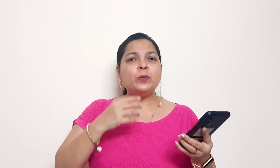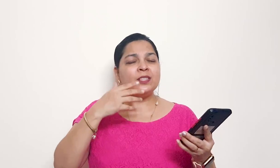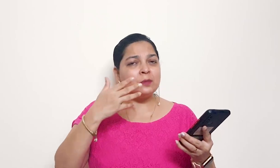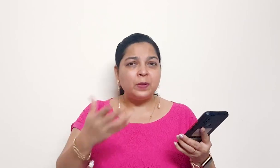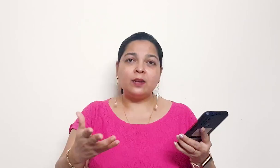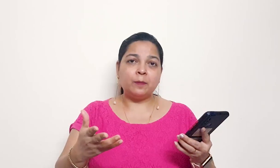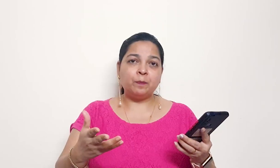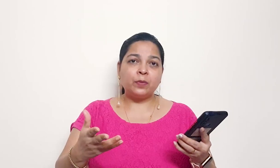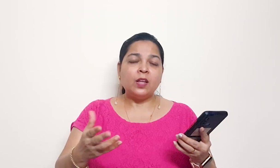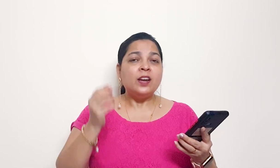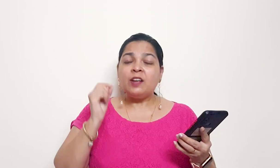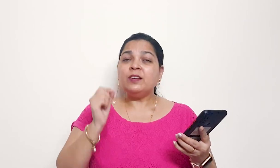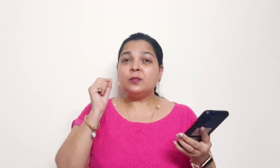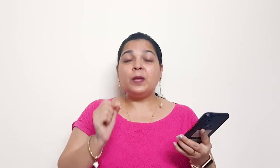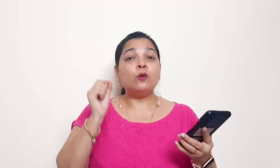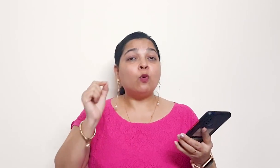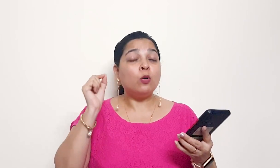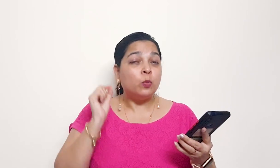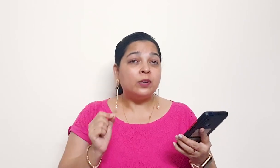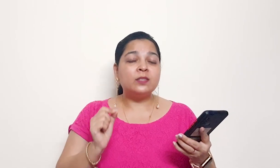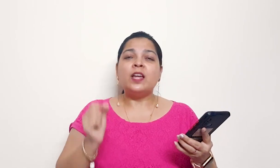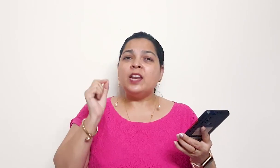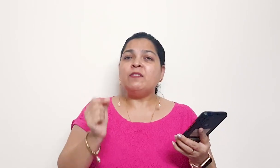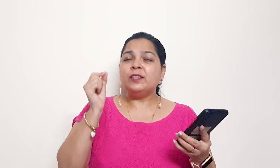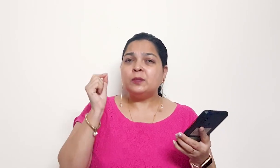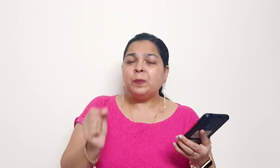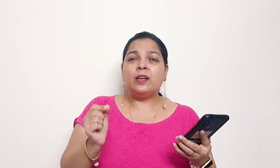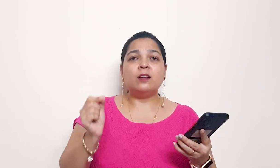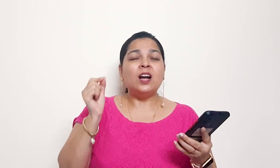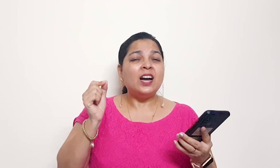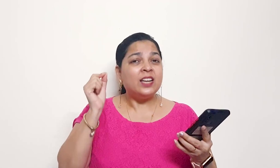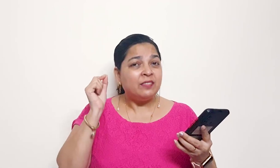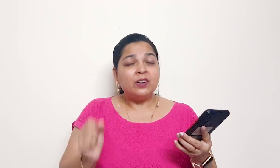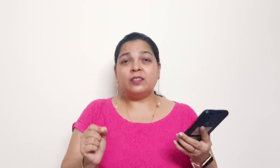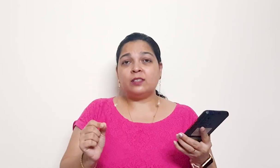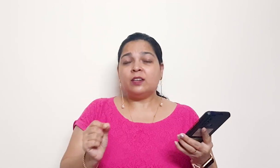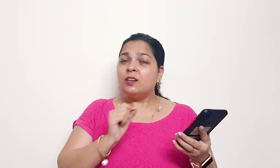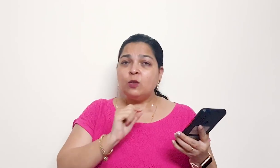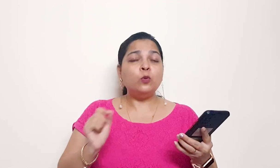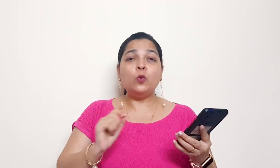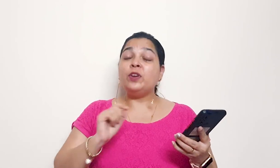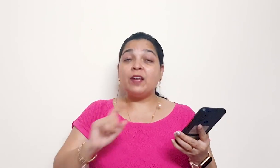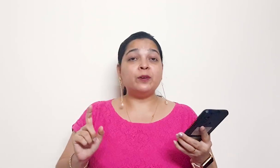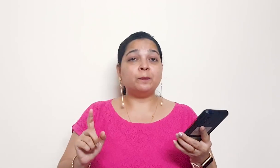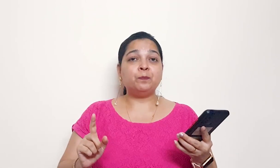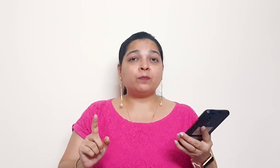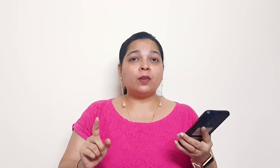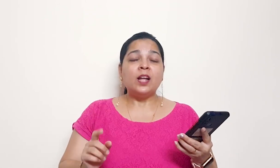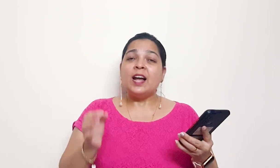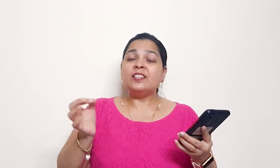Christian what we speak. Never speak wrong words. Never speak ugly words. No,